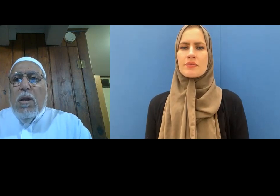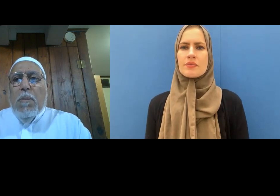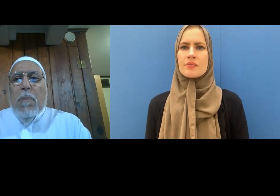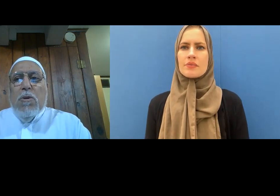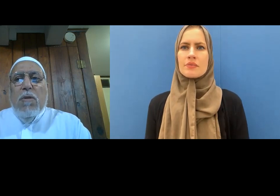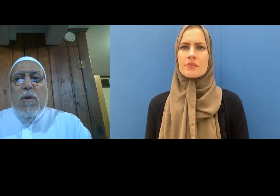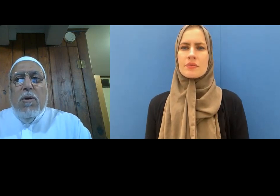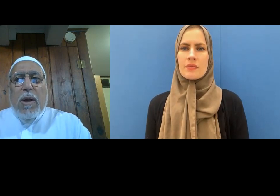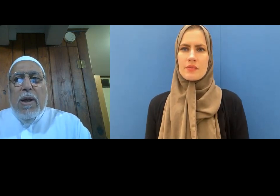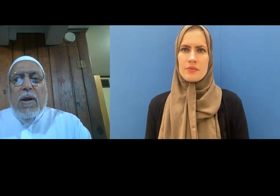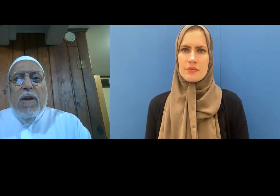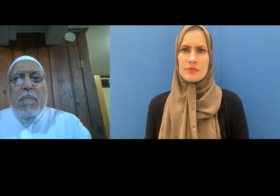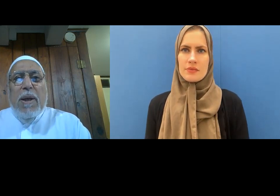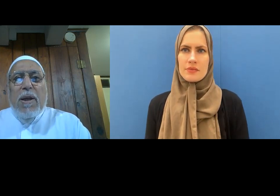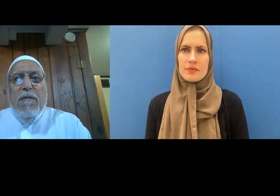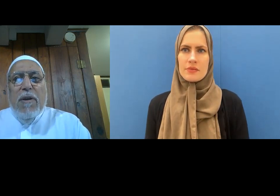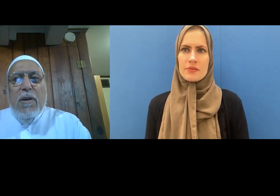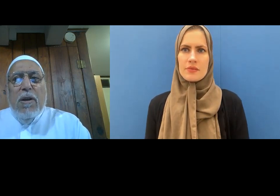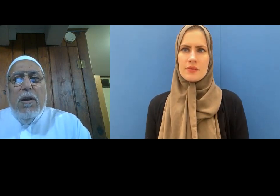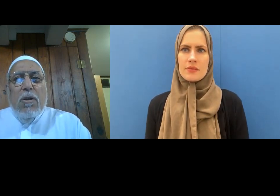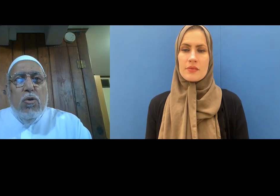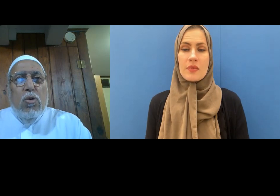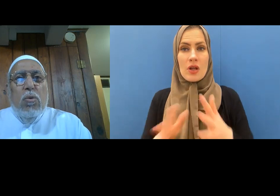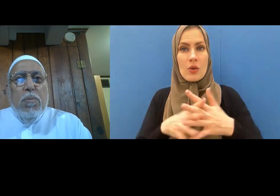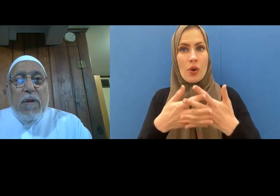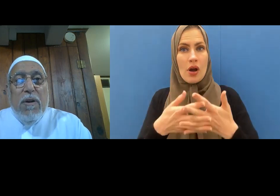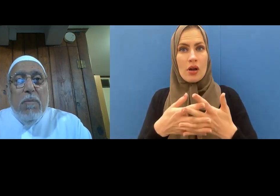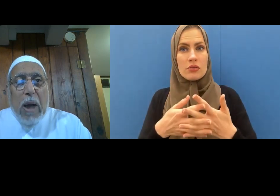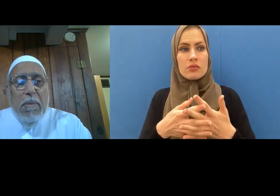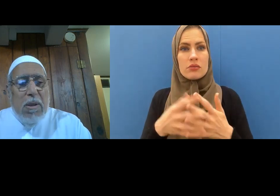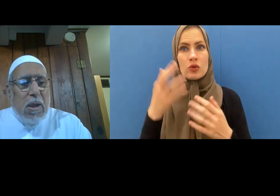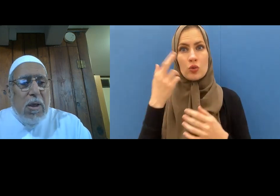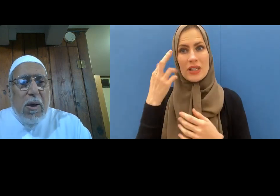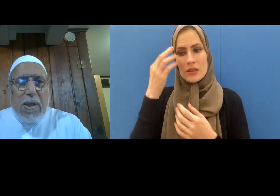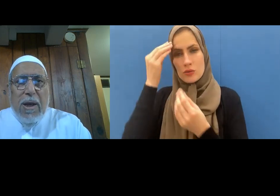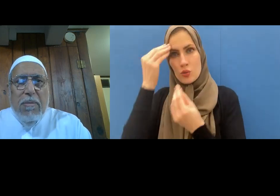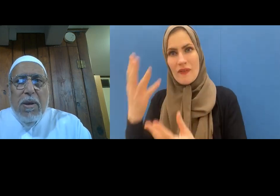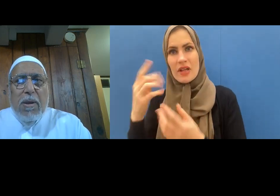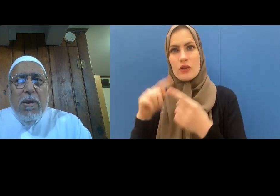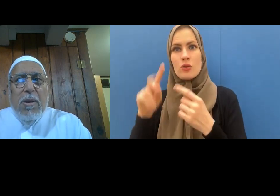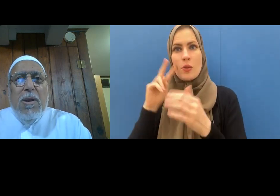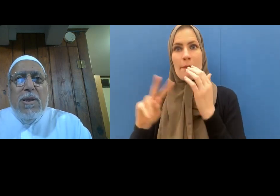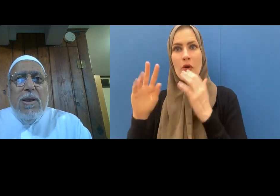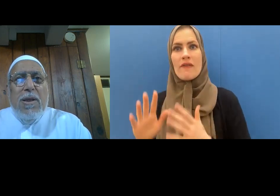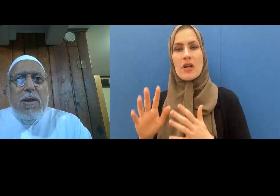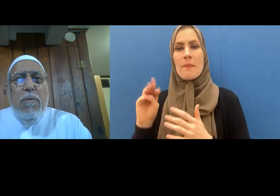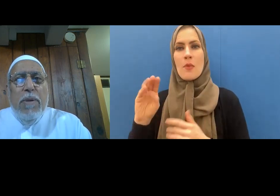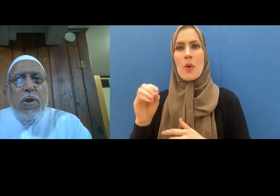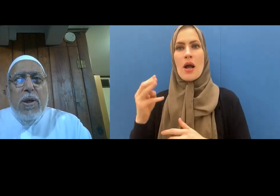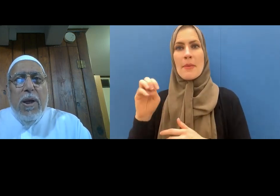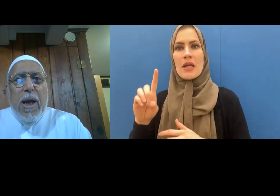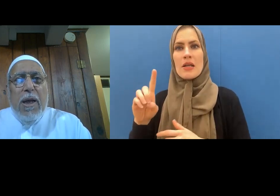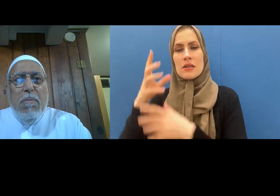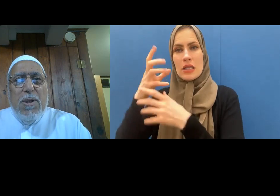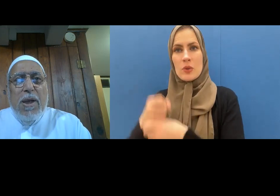Then the purpose of the Quran being revealed to Prophet Muhammad sallallahu alaihi wasallam, this is his